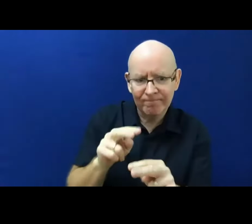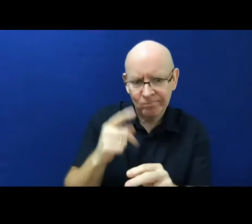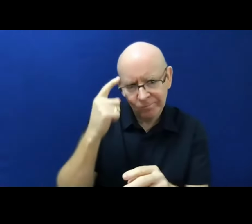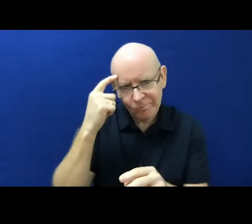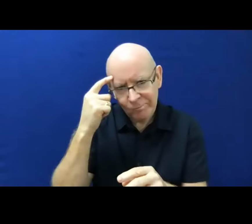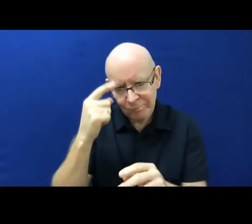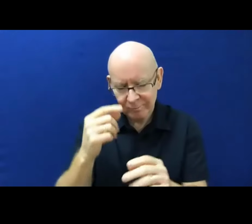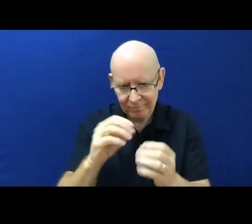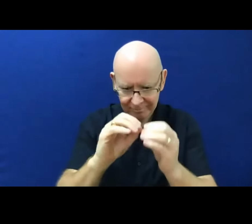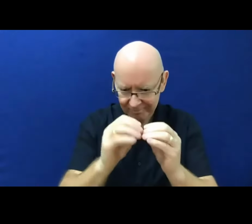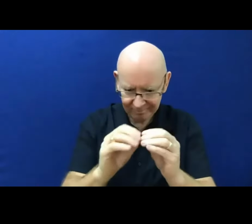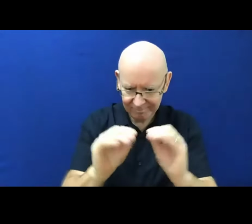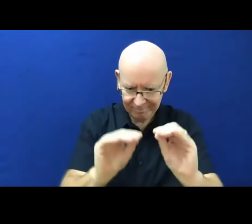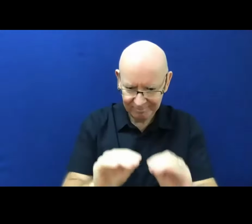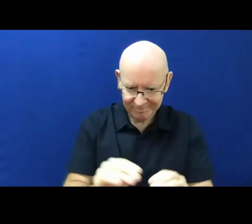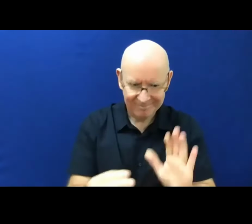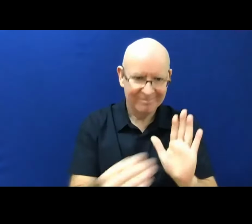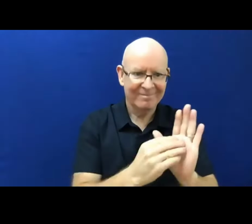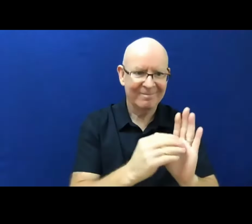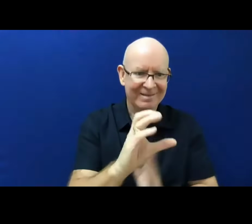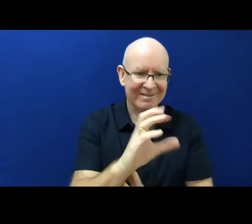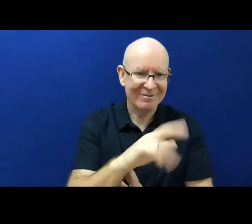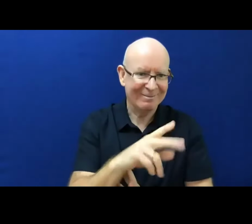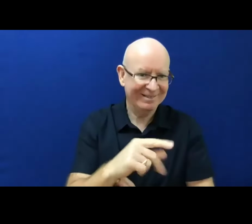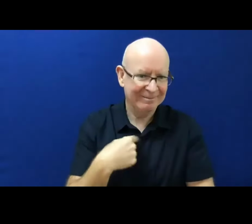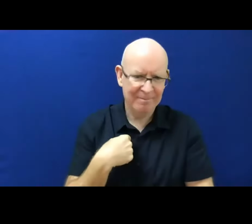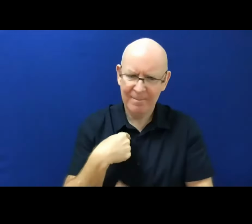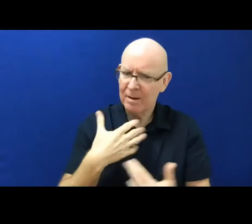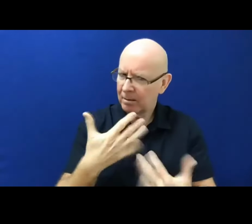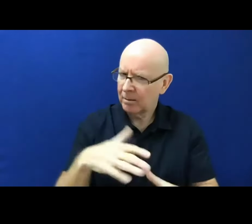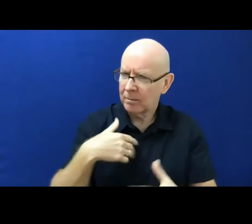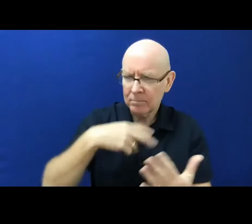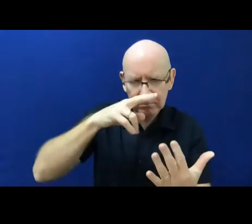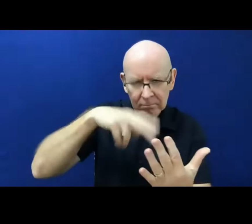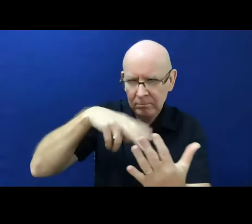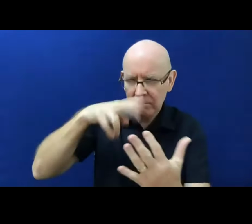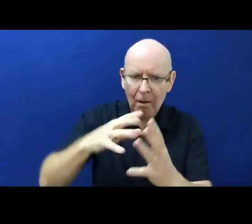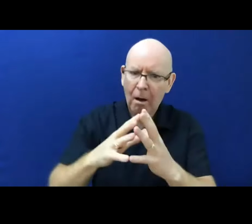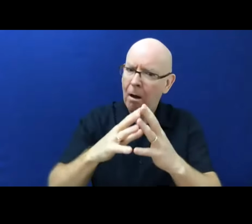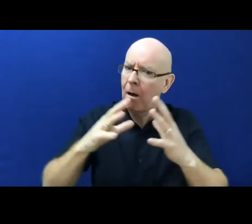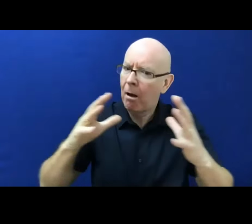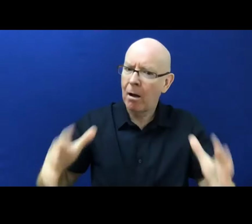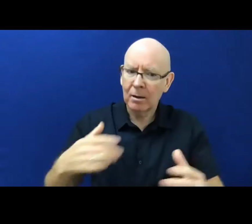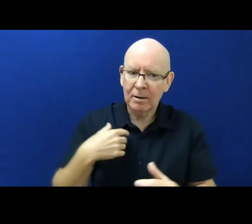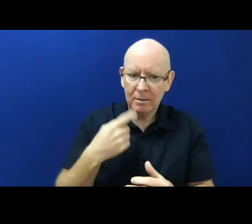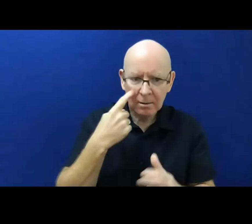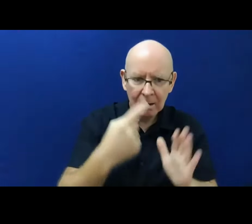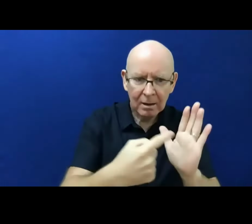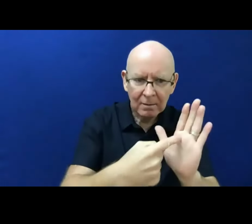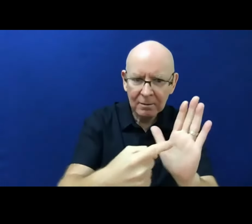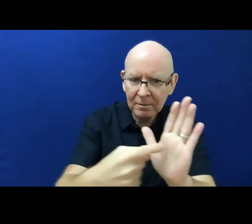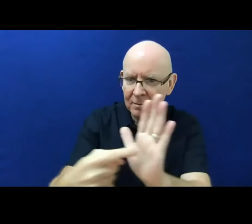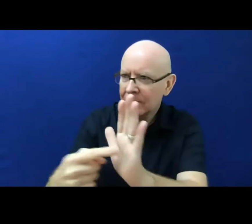researchers. During the CRPD committee time, I read about 70 state party reports